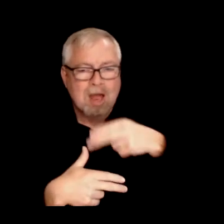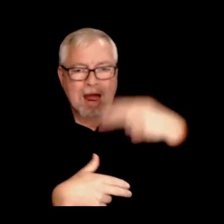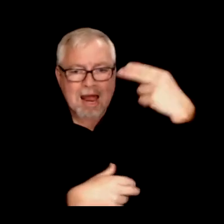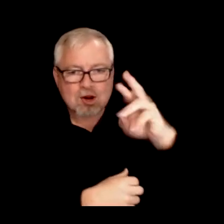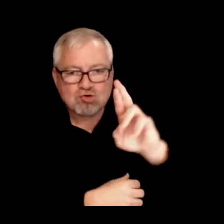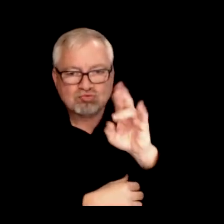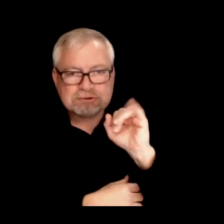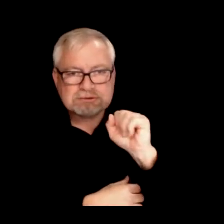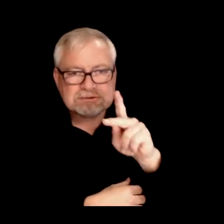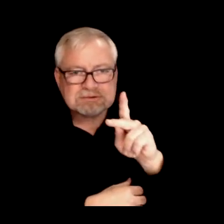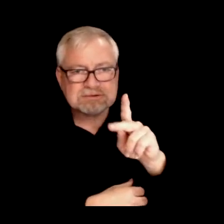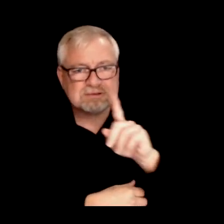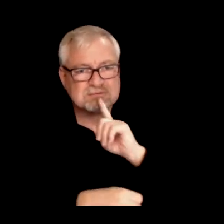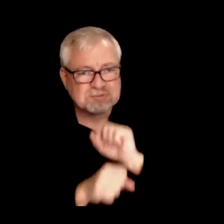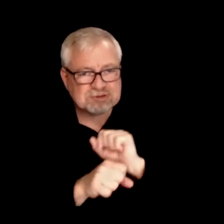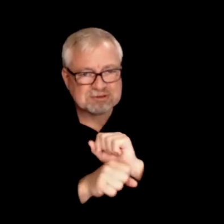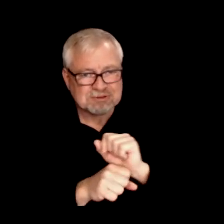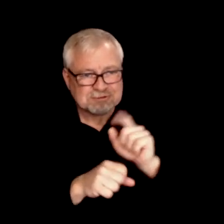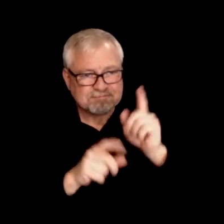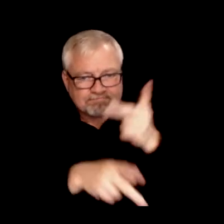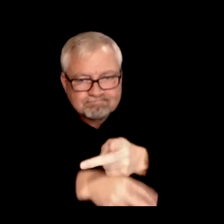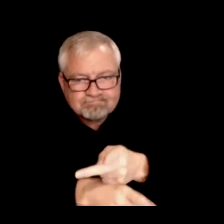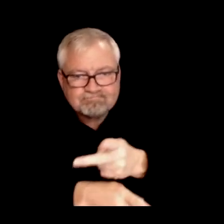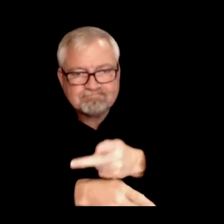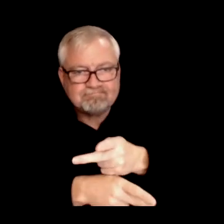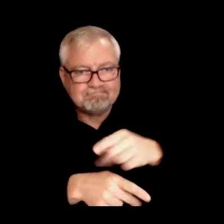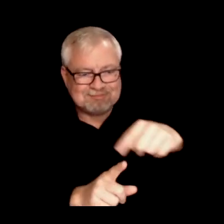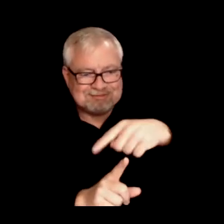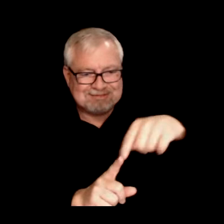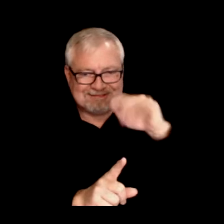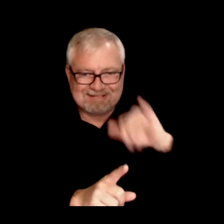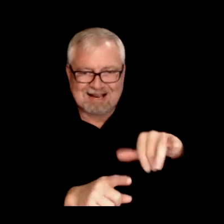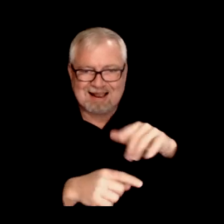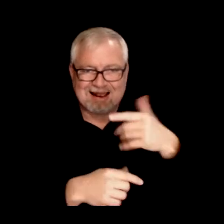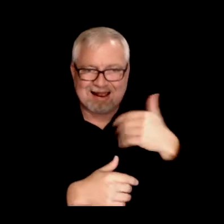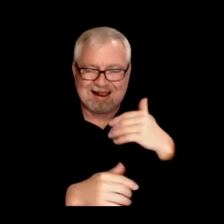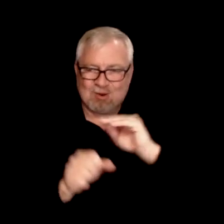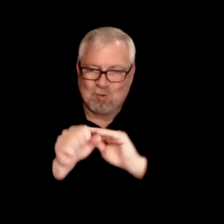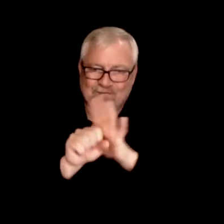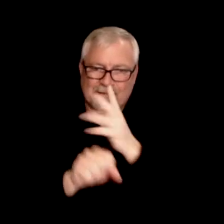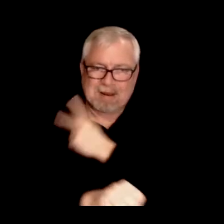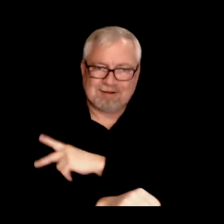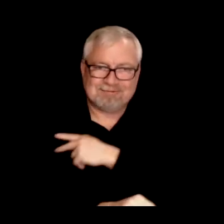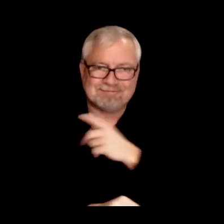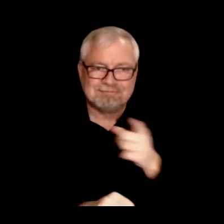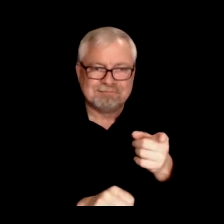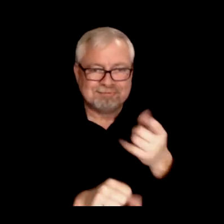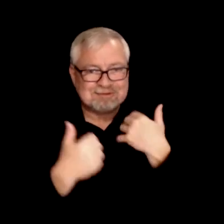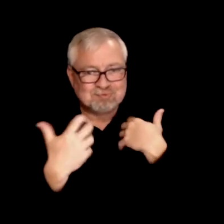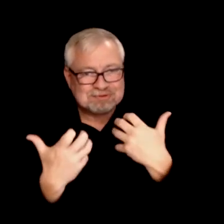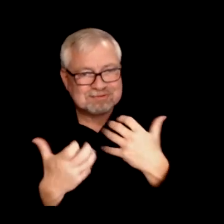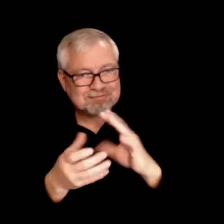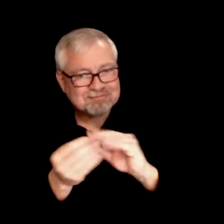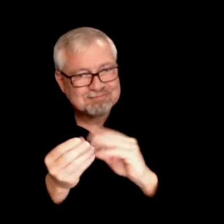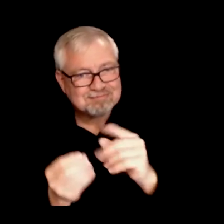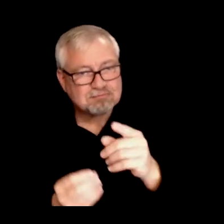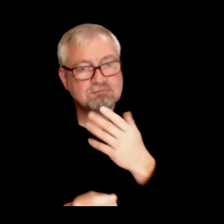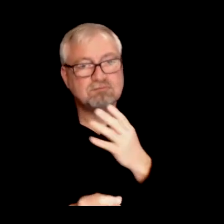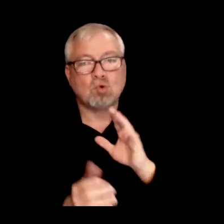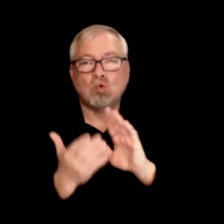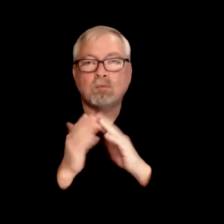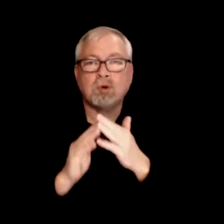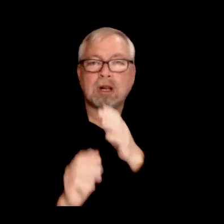for COVID-19 patients. Having said that, I want to acknowledge that community clinics are very important